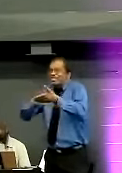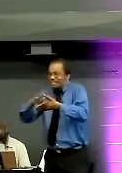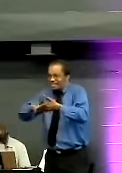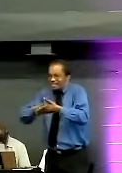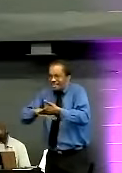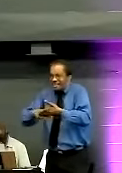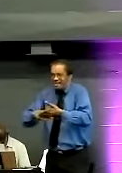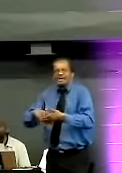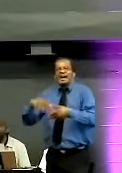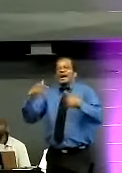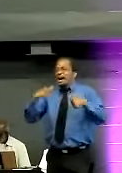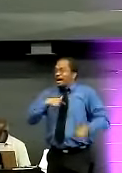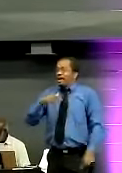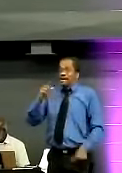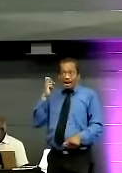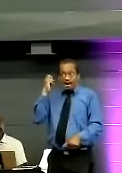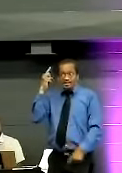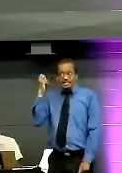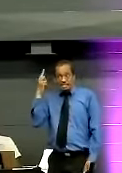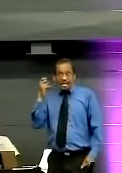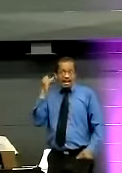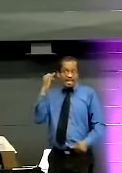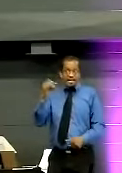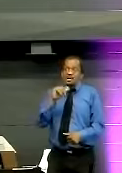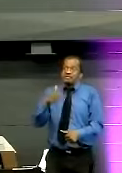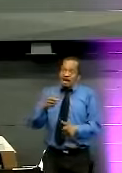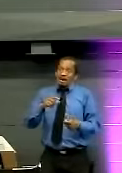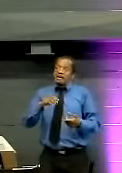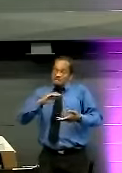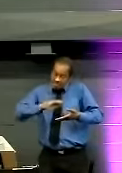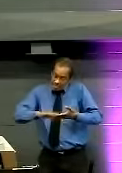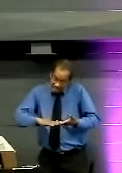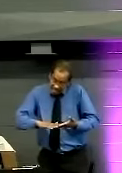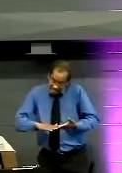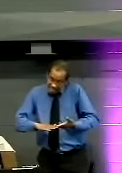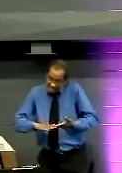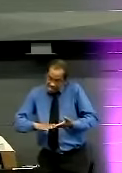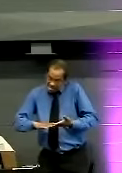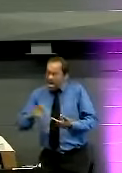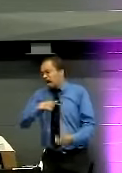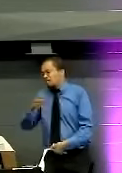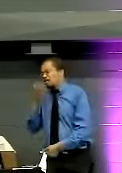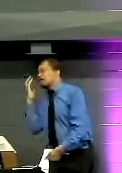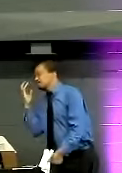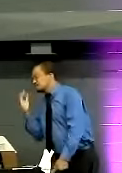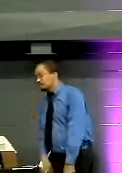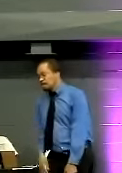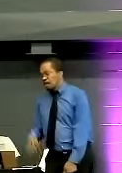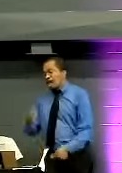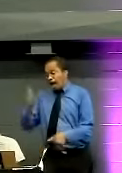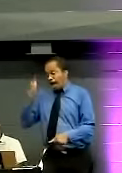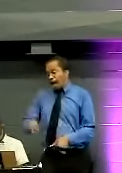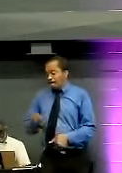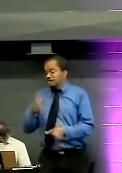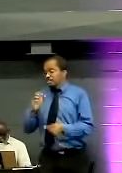because I realize that if I don't forgive, I'll fall victim to my flesh. Woo-hoo! I gotta